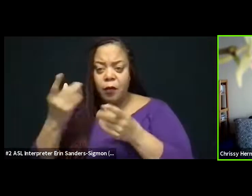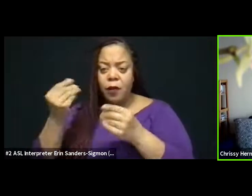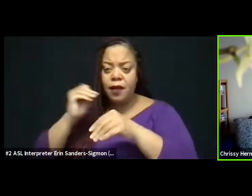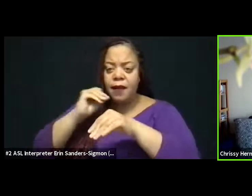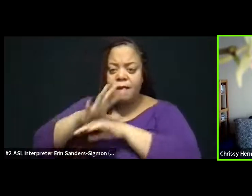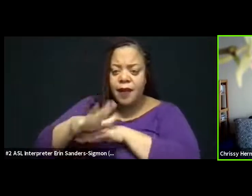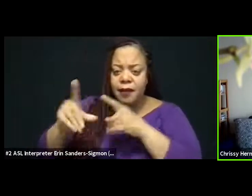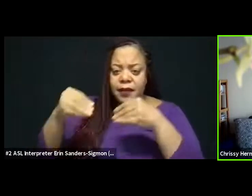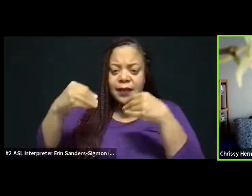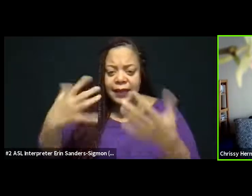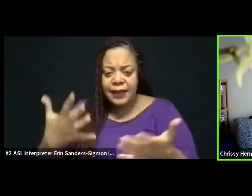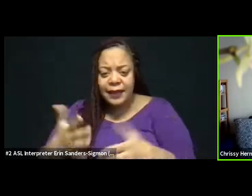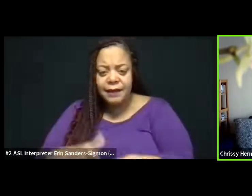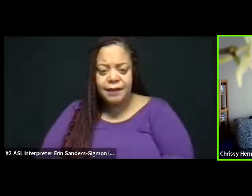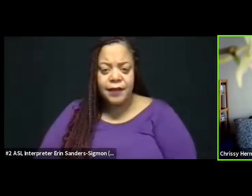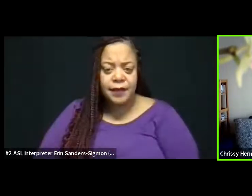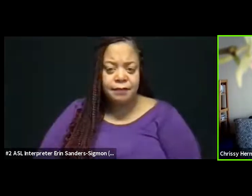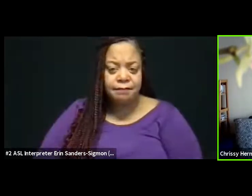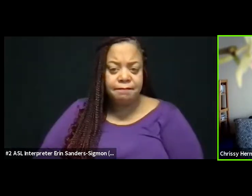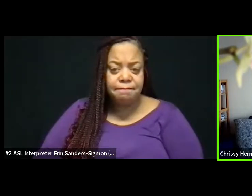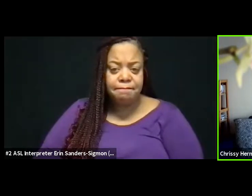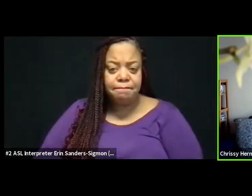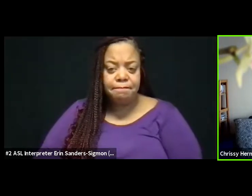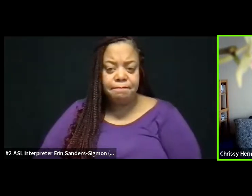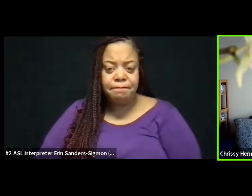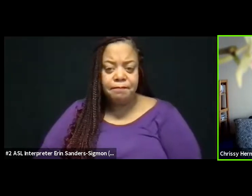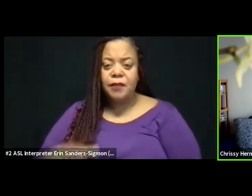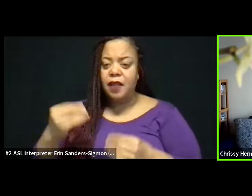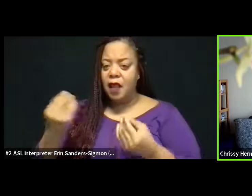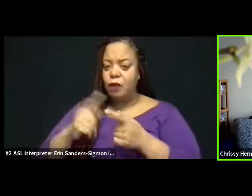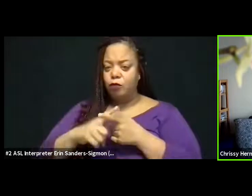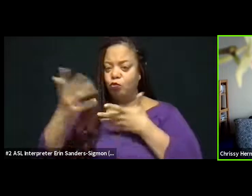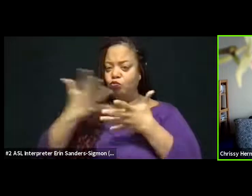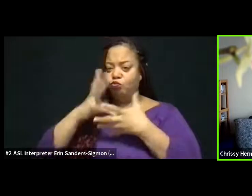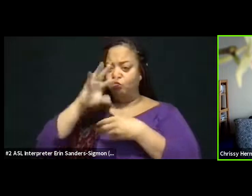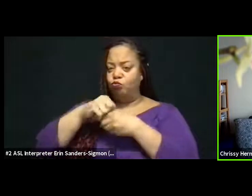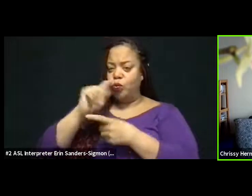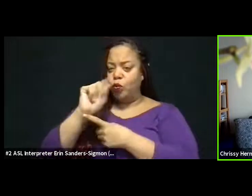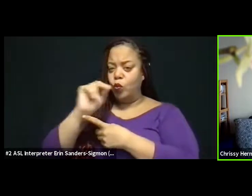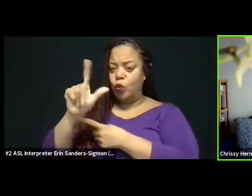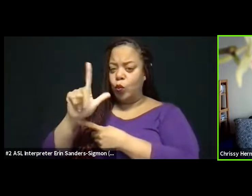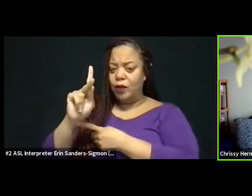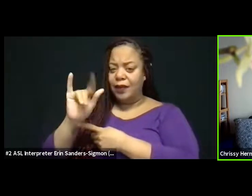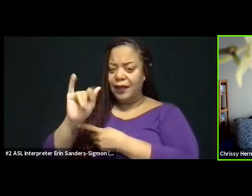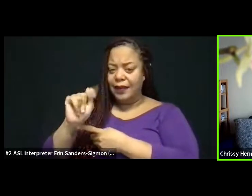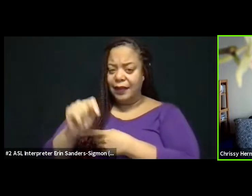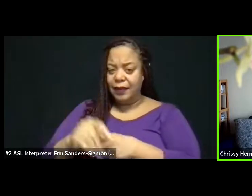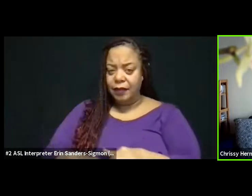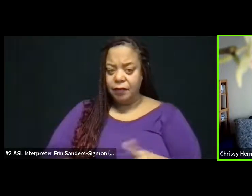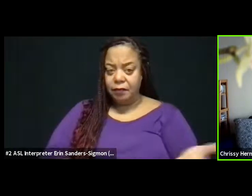today is Key, Osceola, and then Holly.